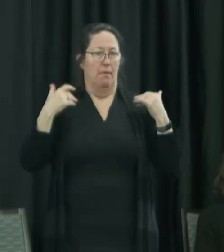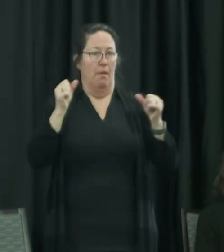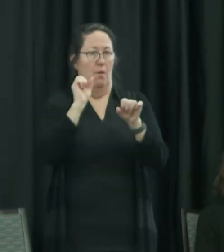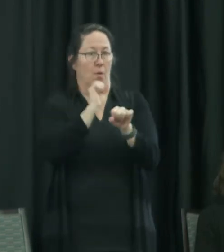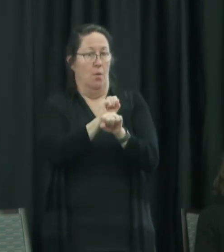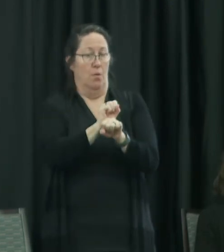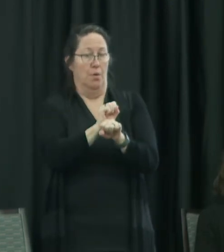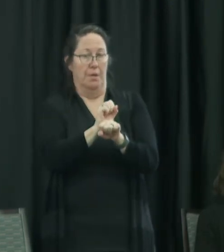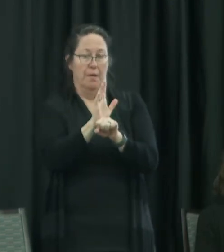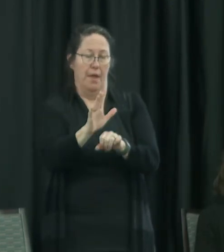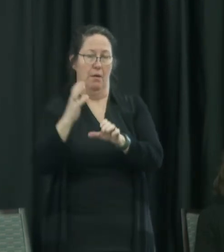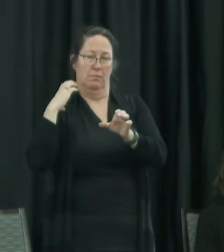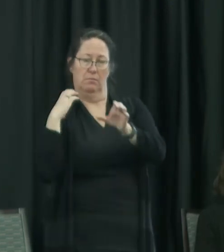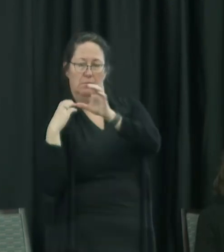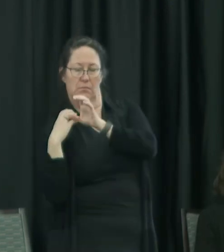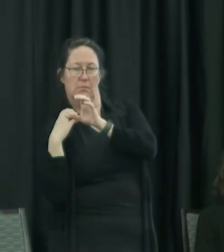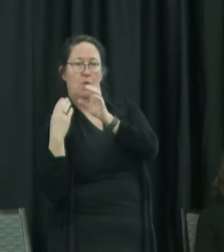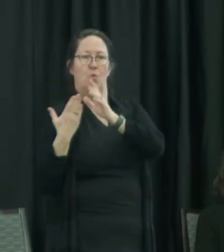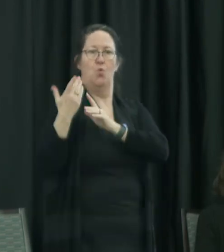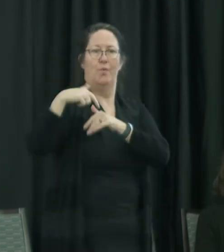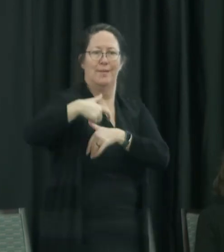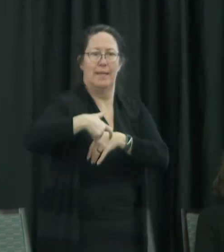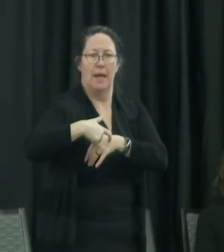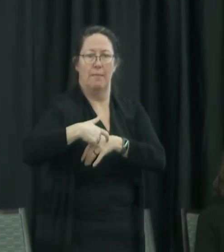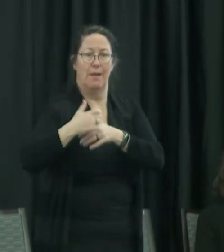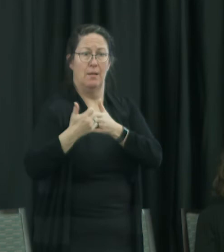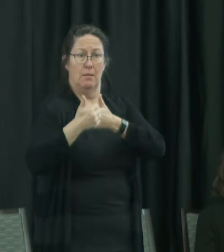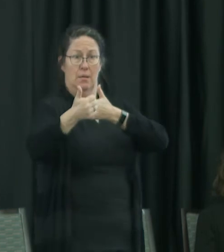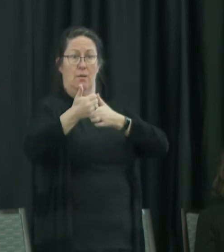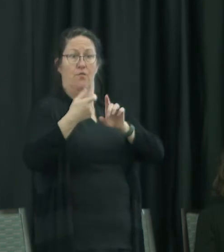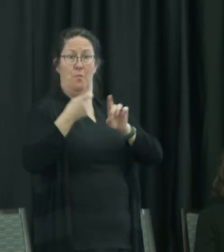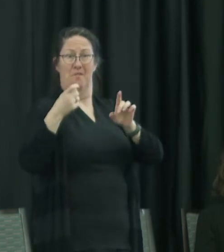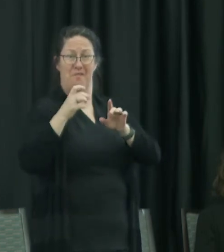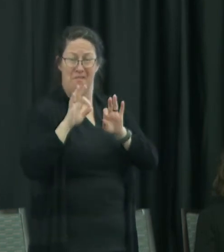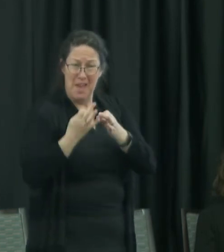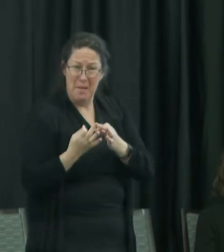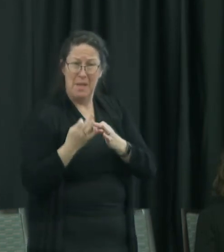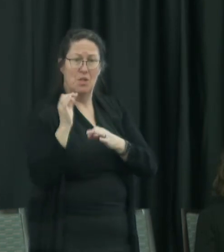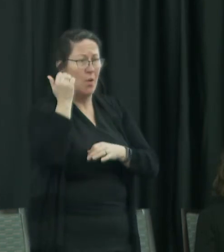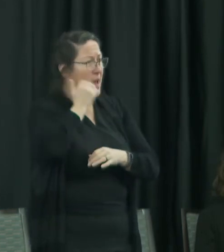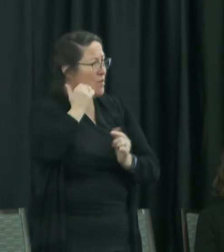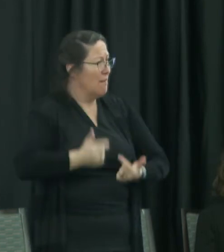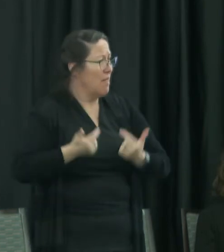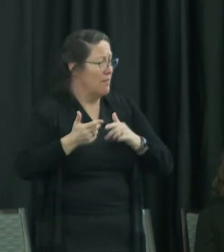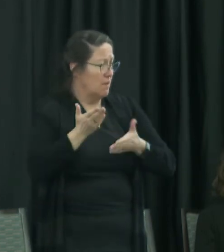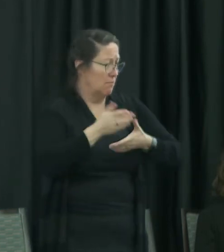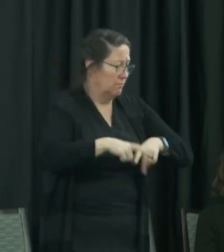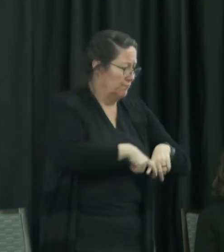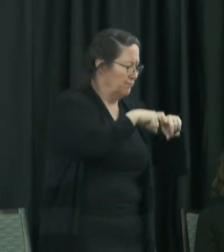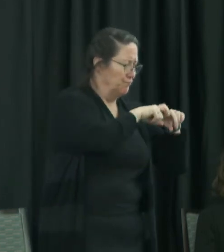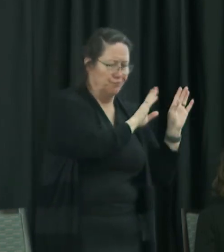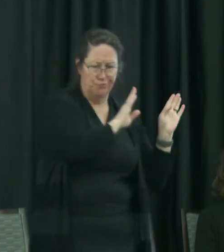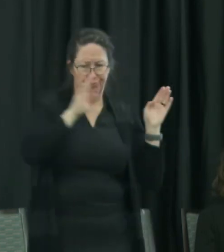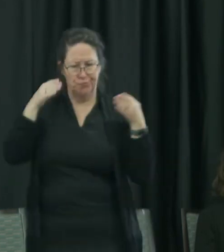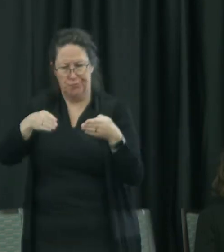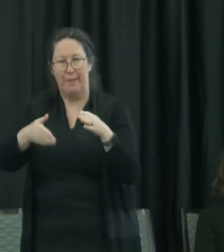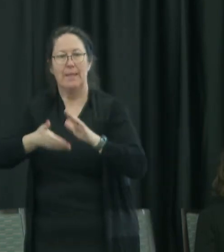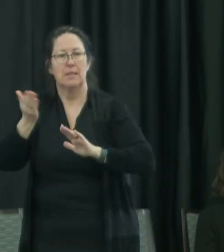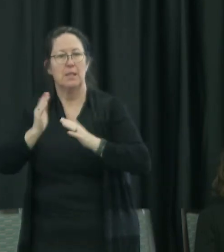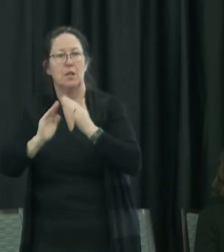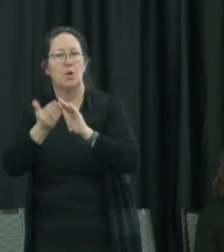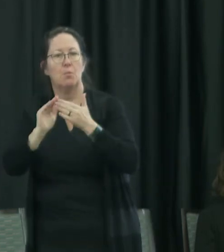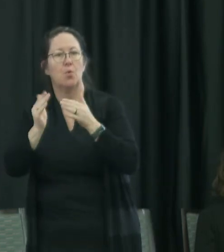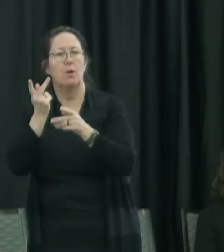workers for the burden they shouldered, the time away from their families, from their everyday lives, to just try and keep this community